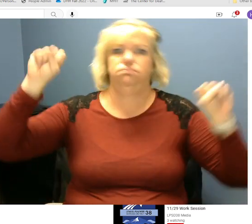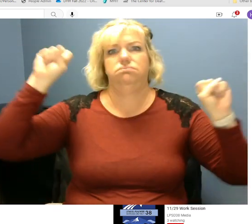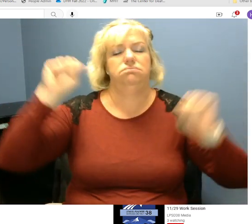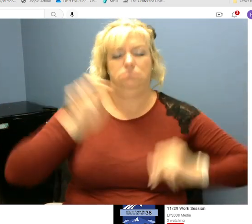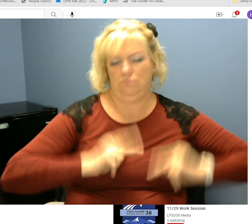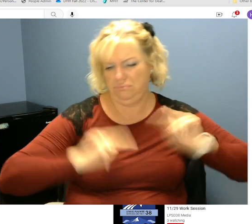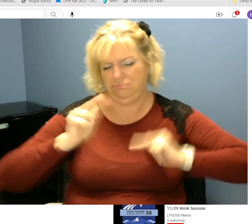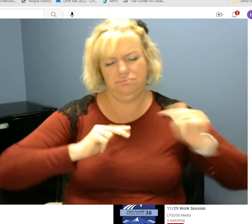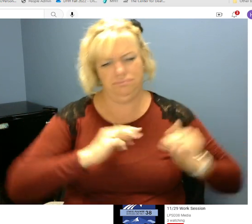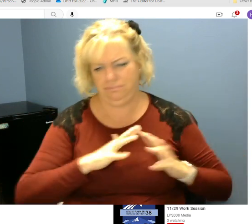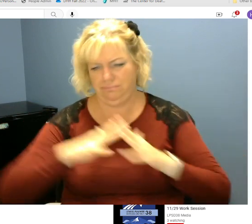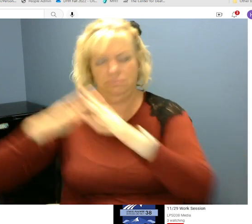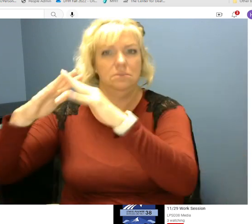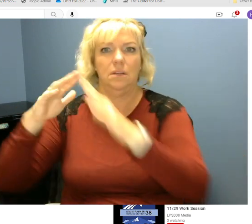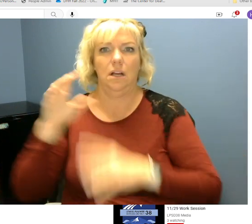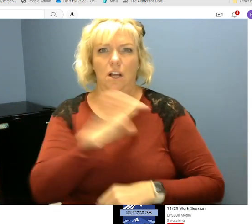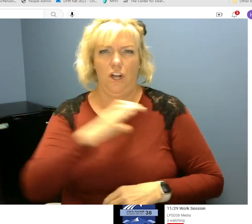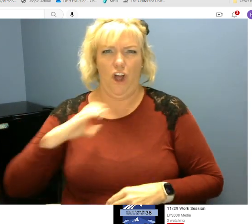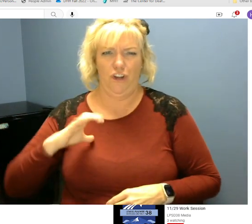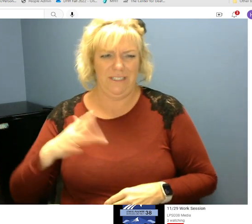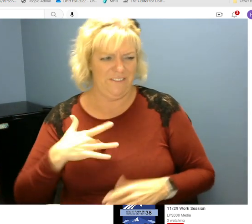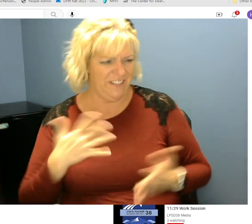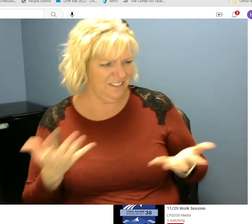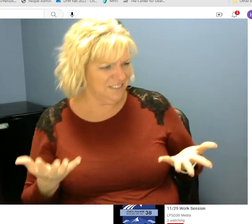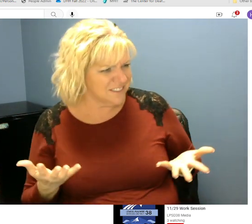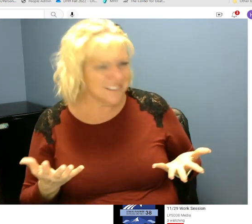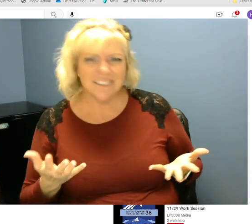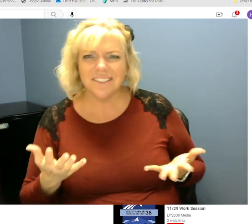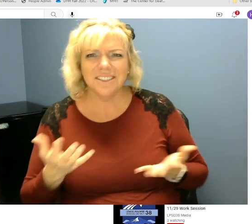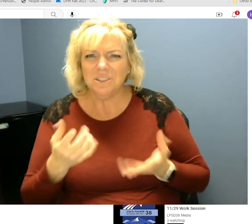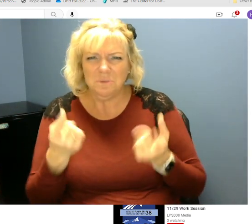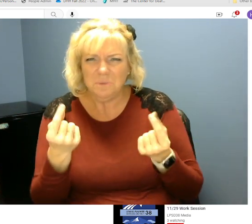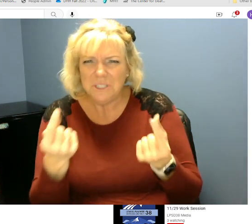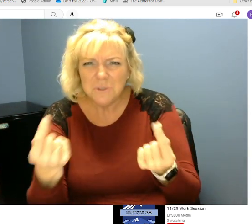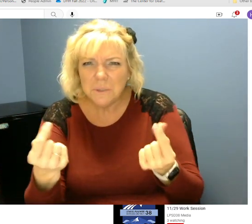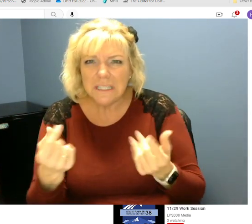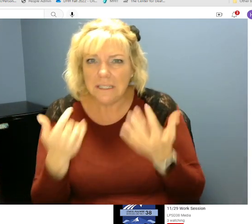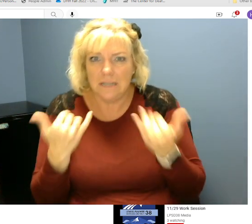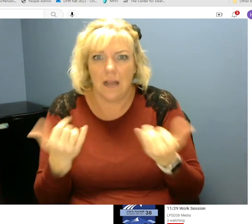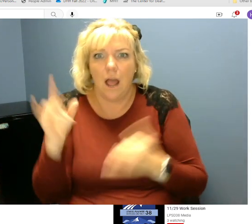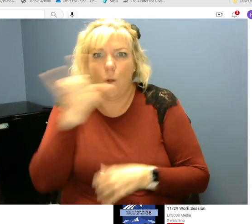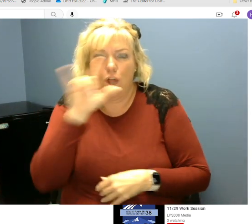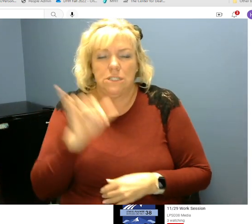what's happening? It just looks like we're going right back to where things were before. So this